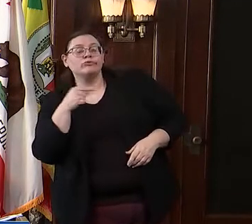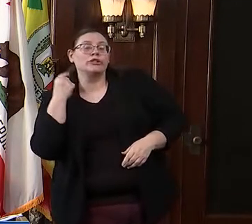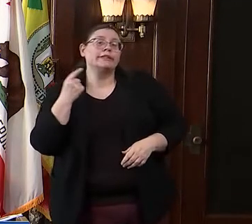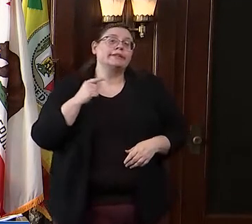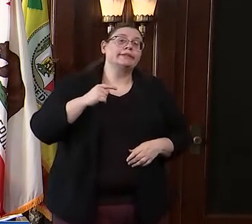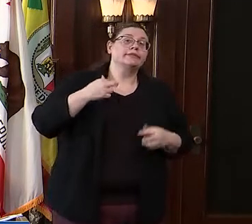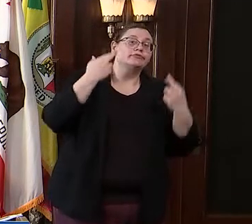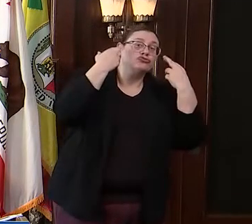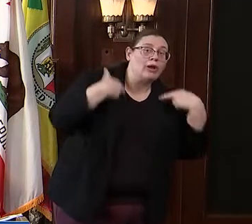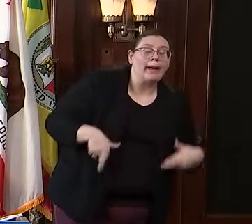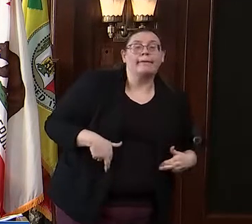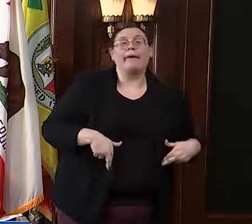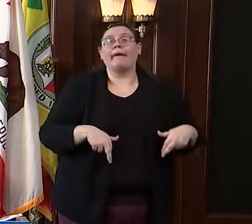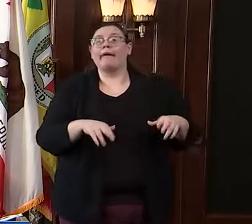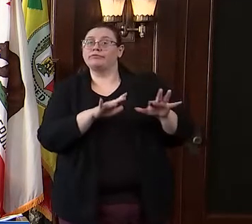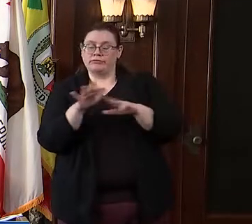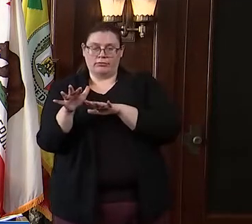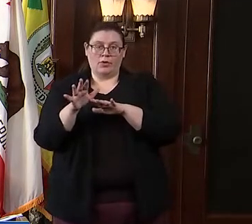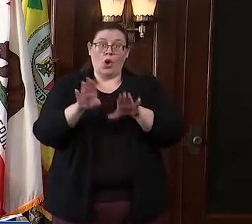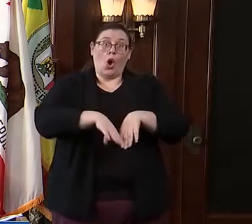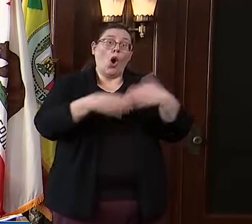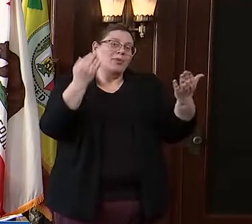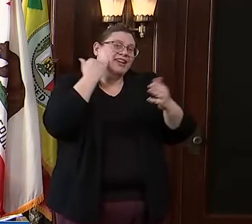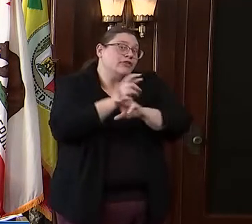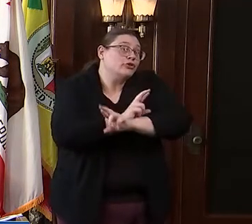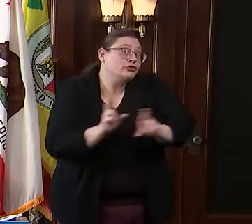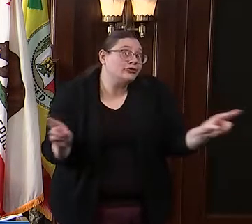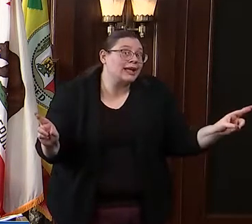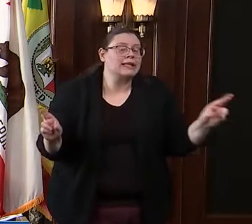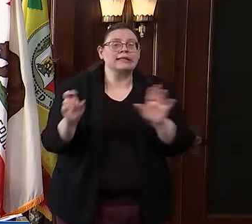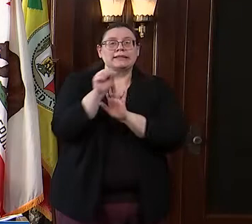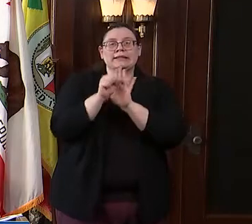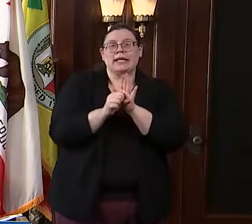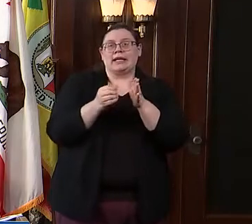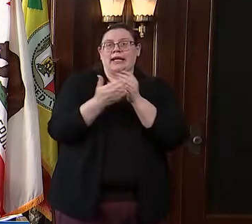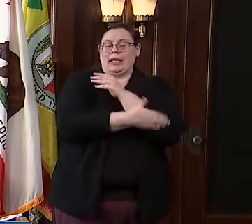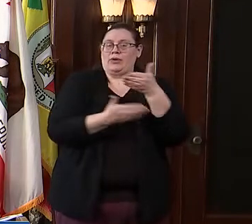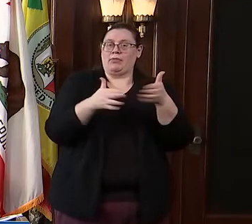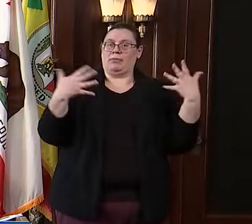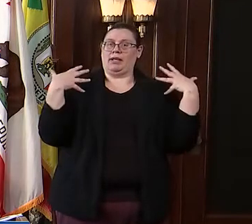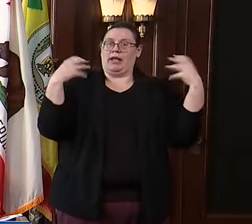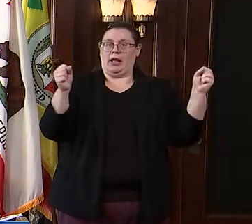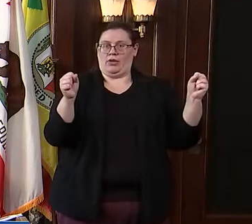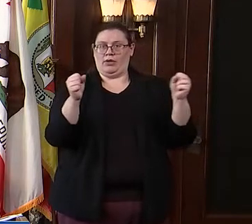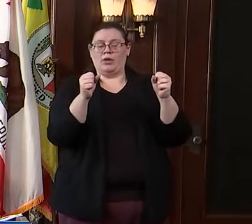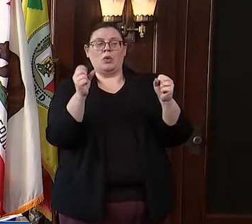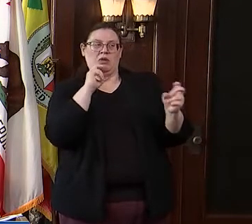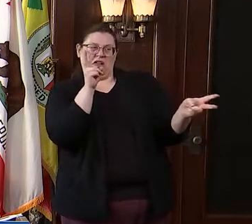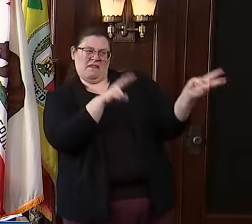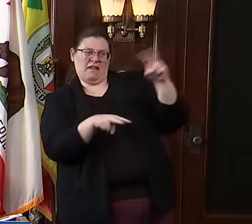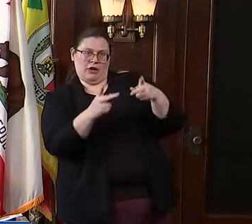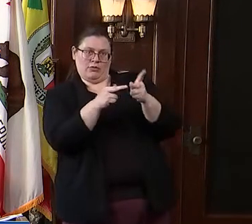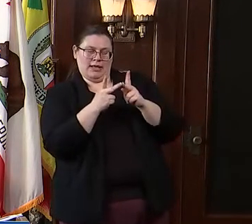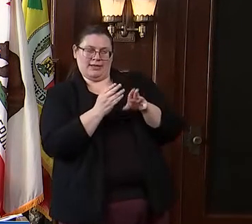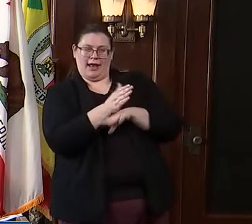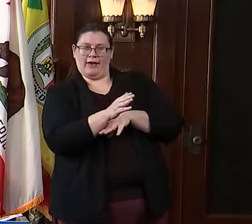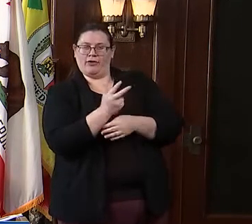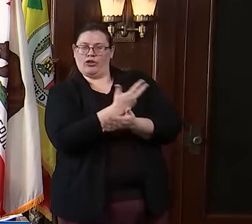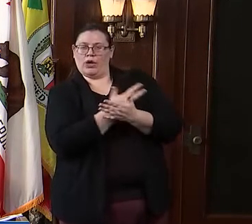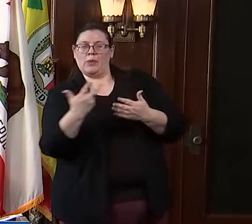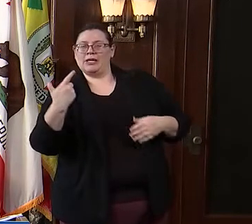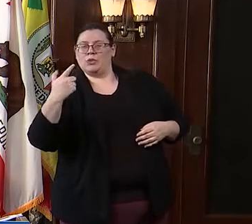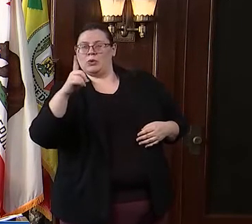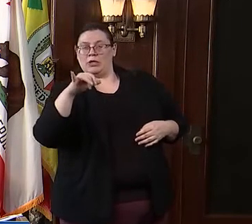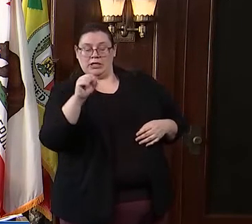open when you're ready. State and county public health officials will evaluate places of worship after 21 days to ensure that the